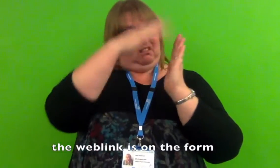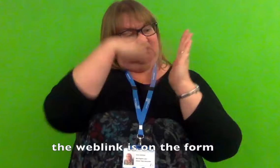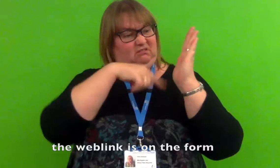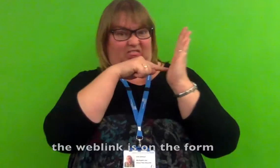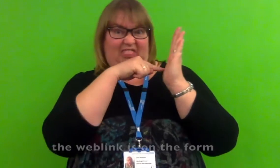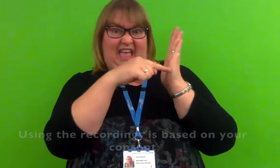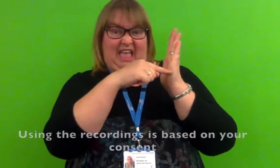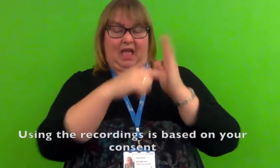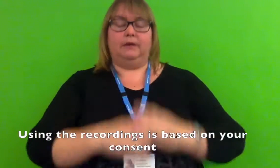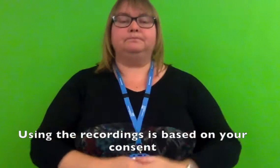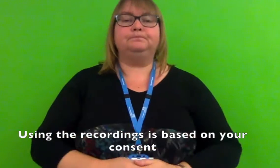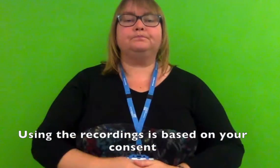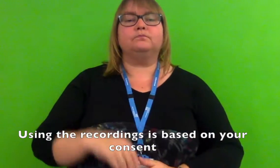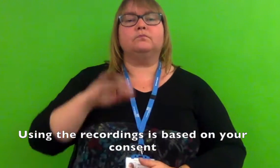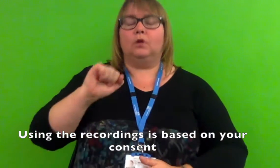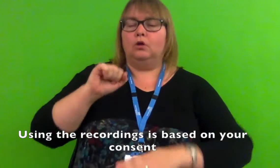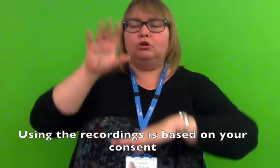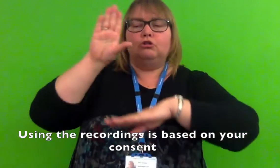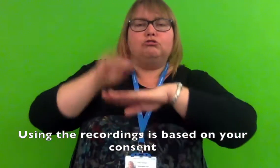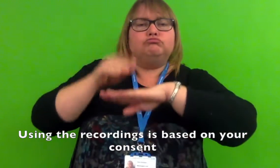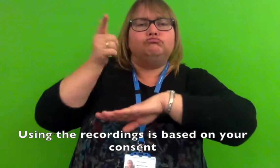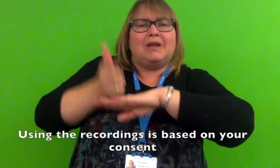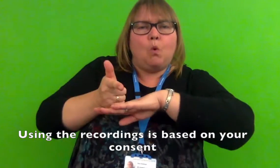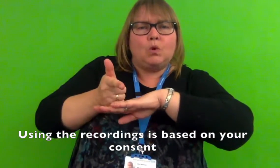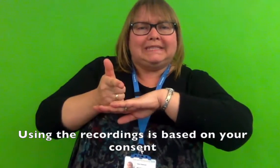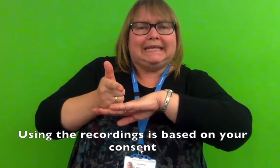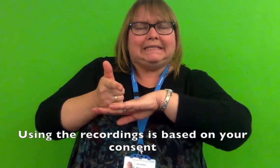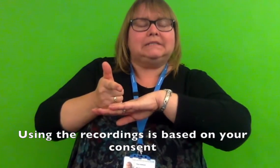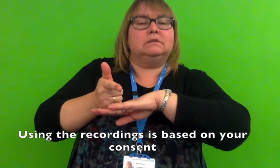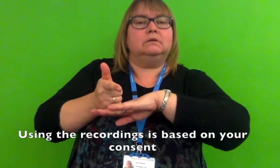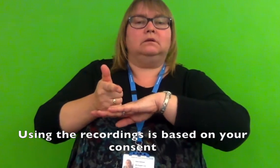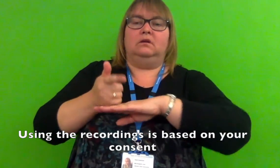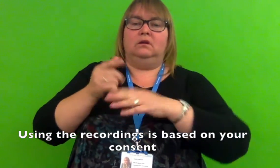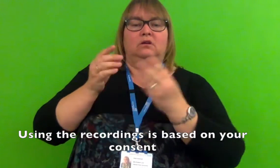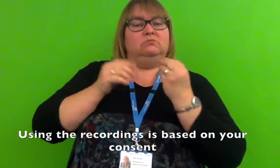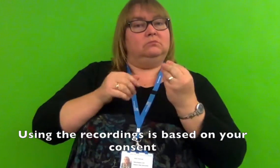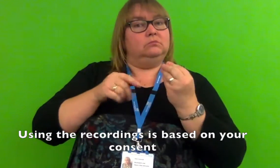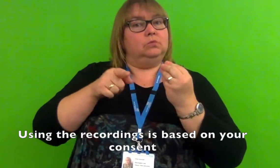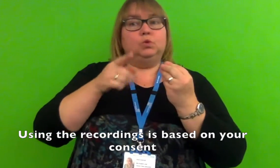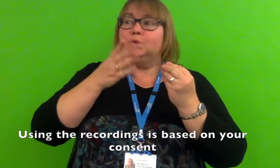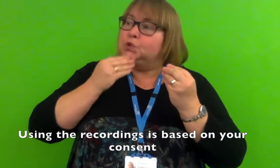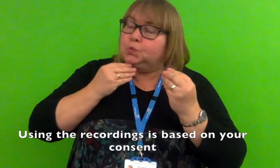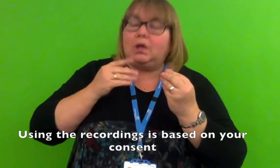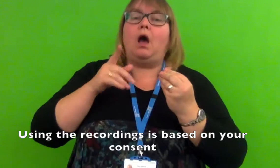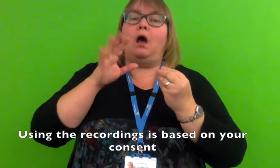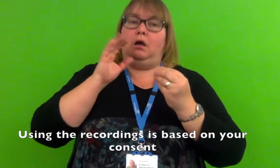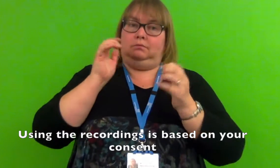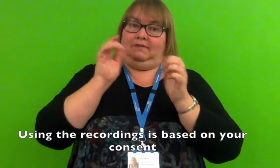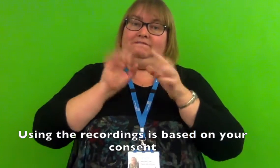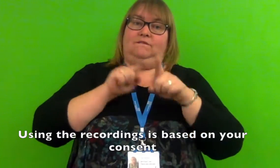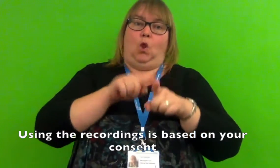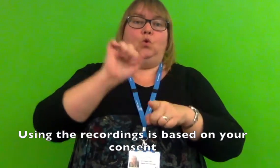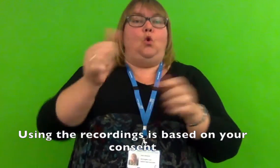The web link is on the form. Using the recordings is based on your consent,